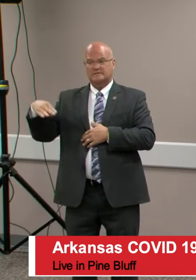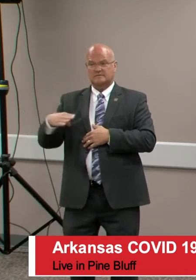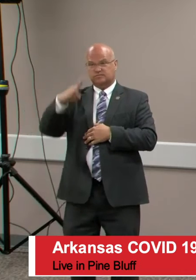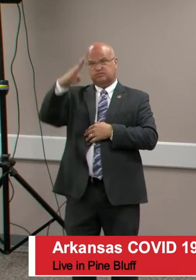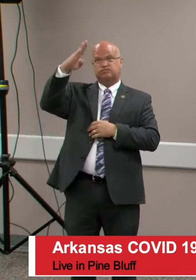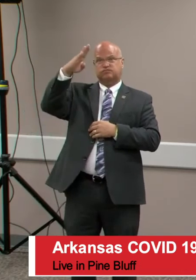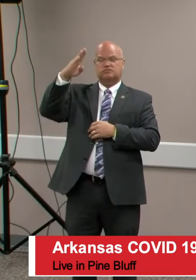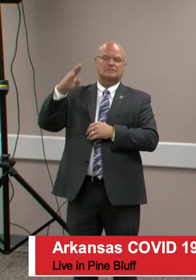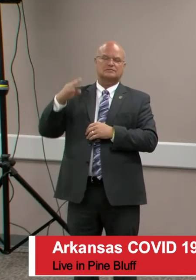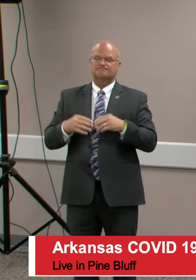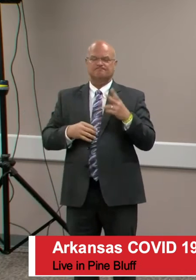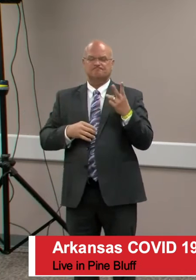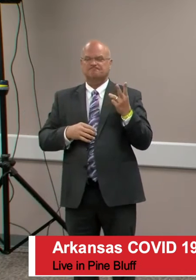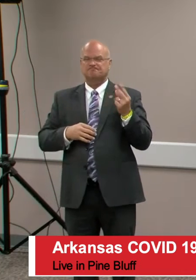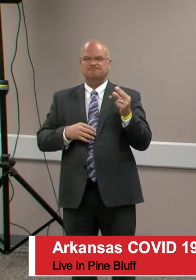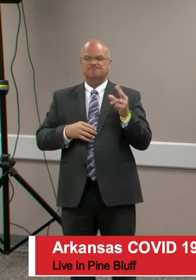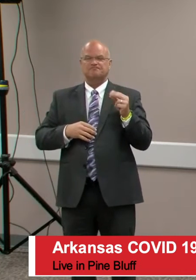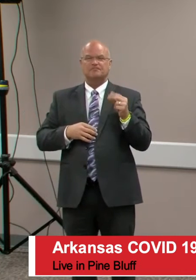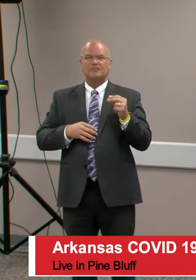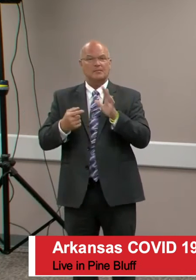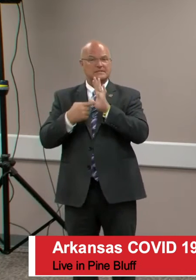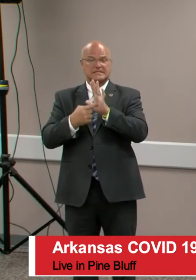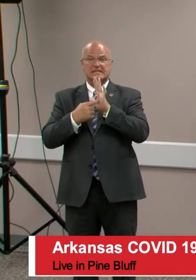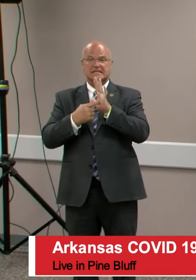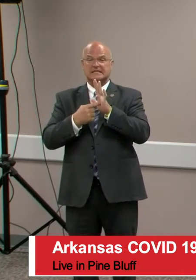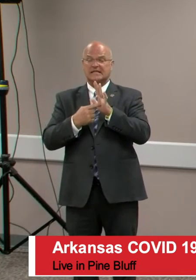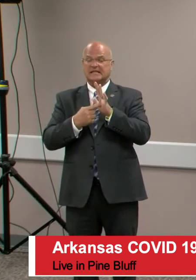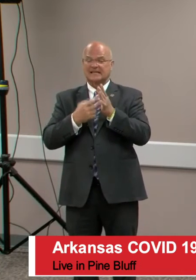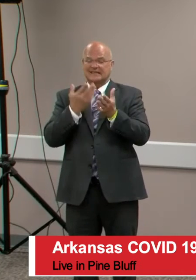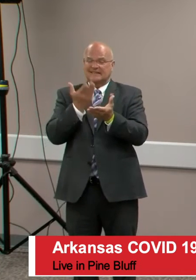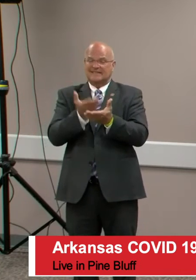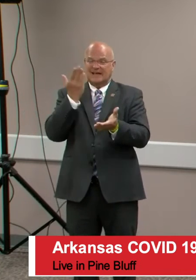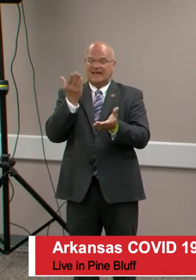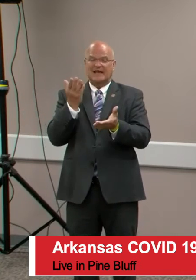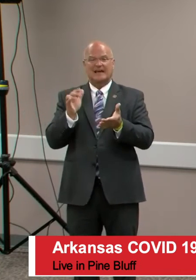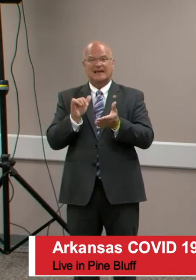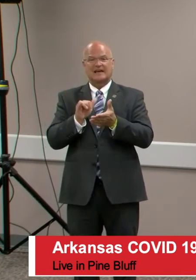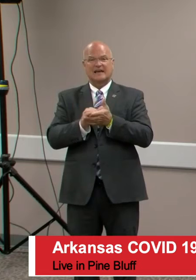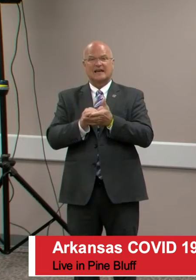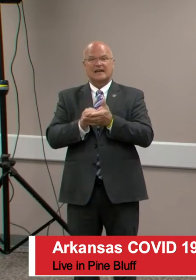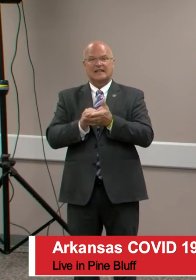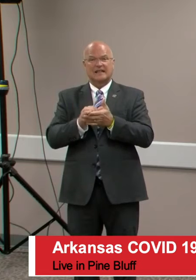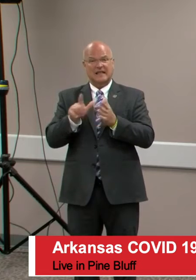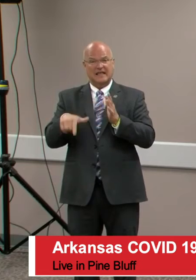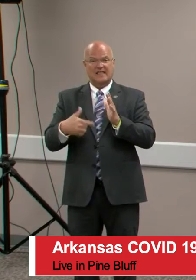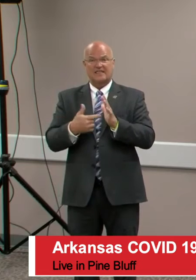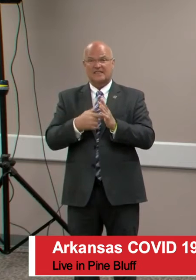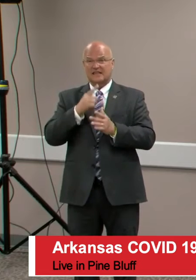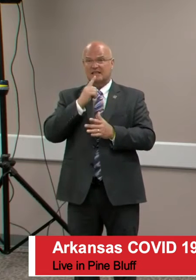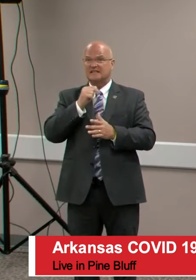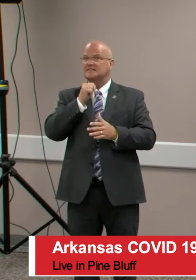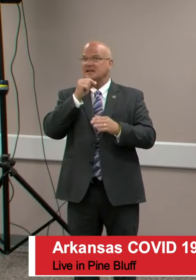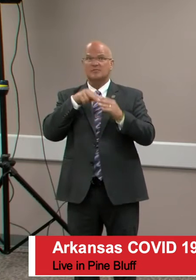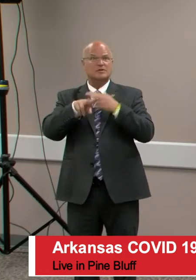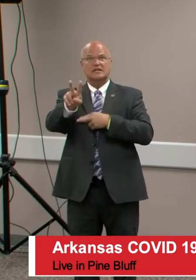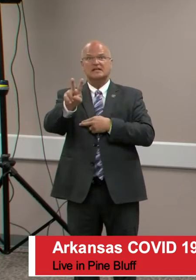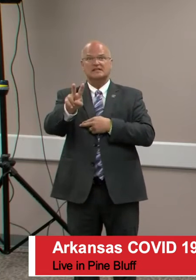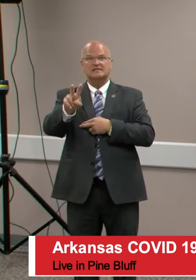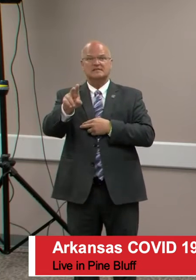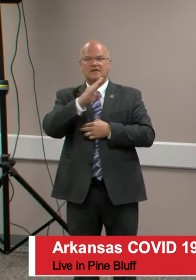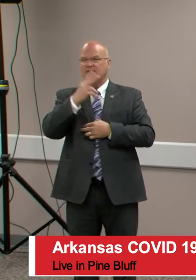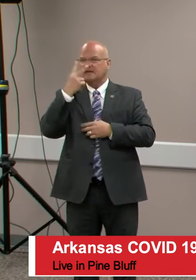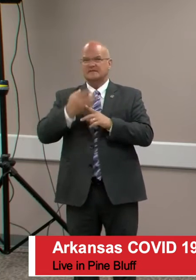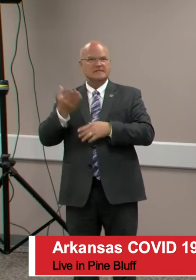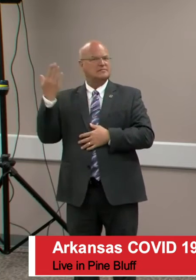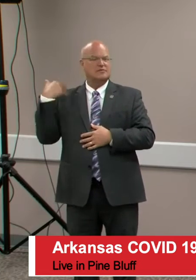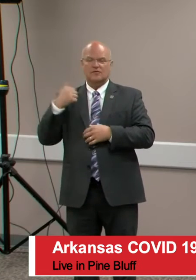No, but it just illustrates the fact that this is unpredictable. We haven't seen anything